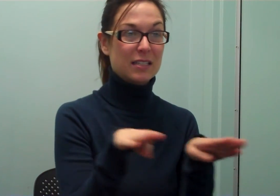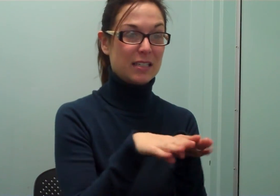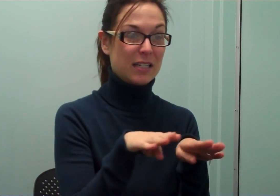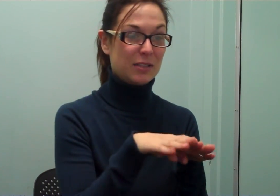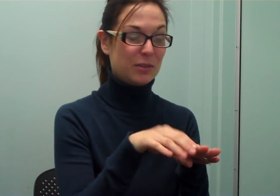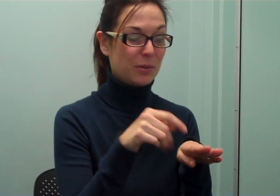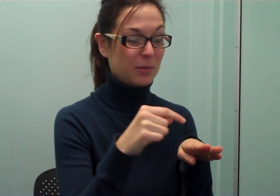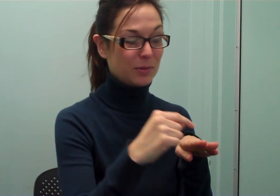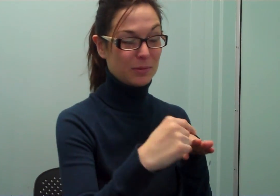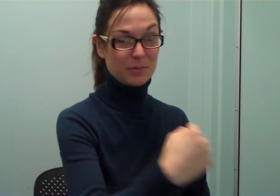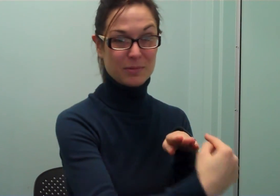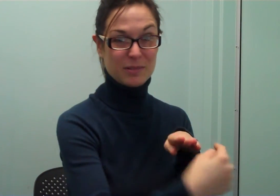I'm sure we can work that out.